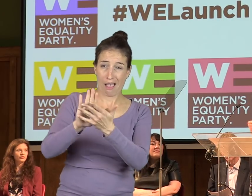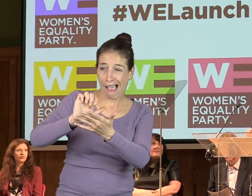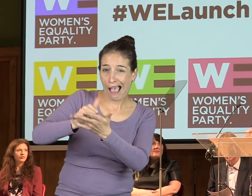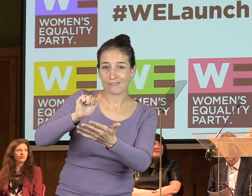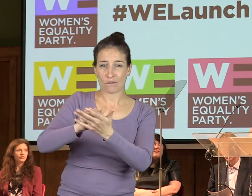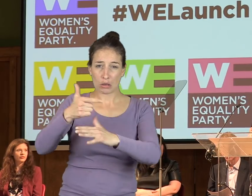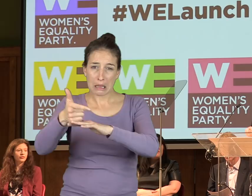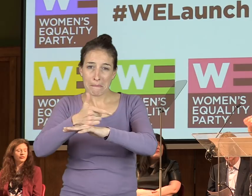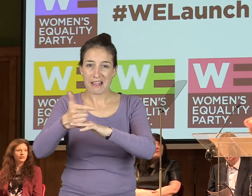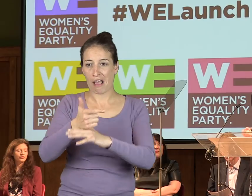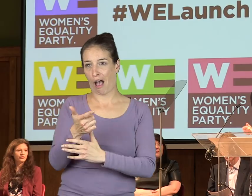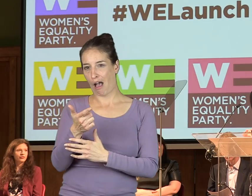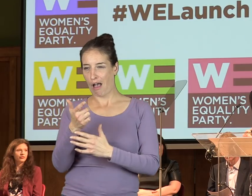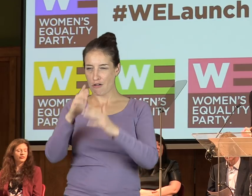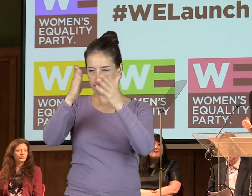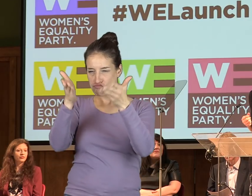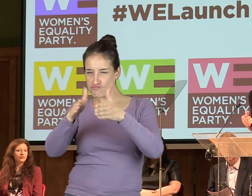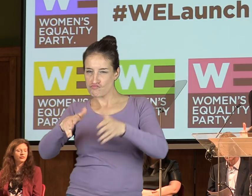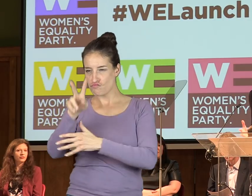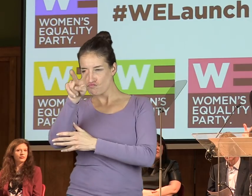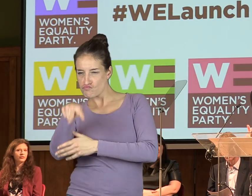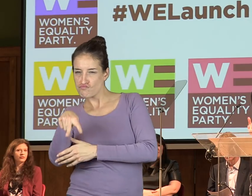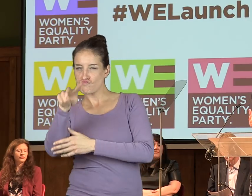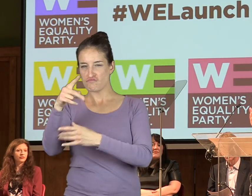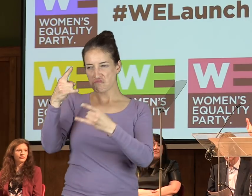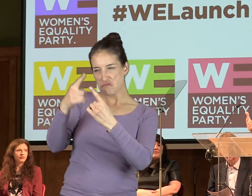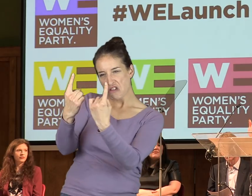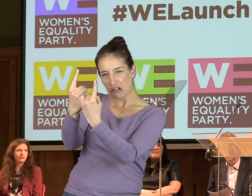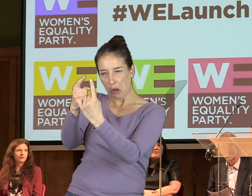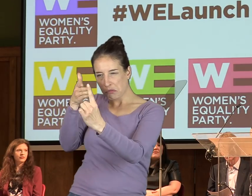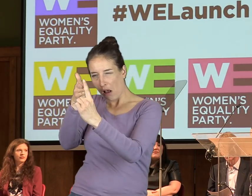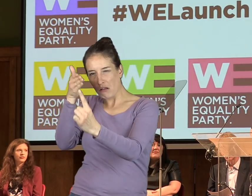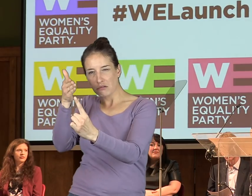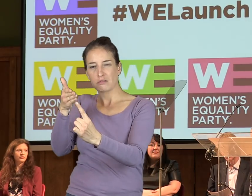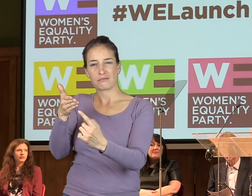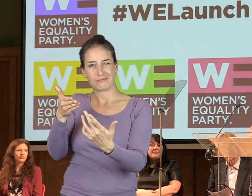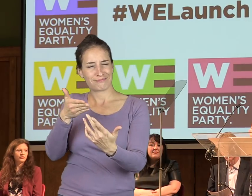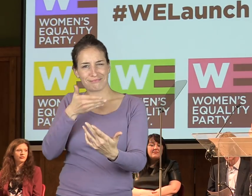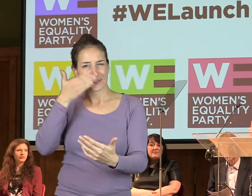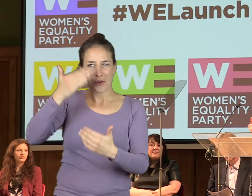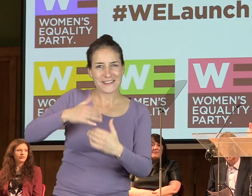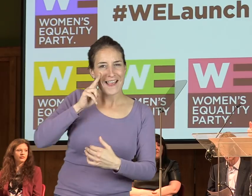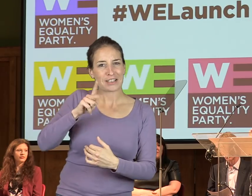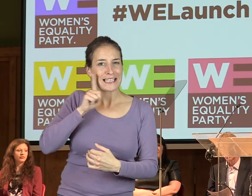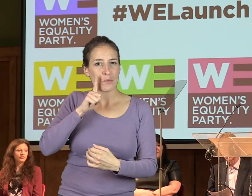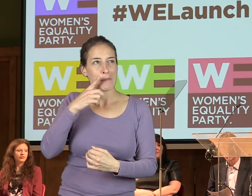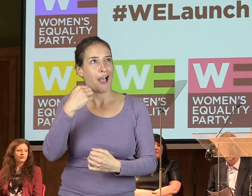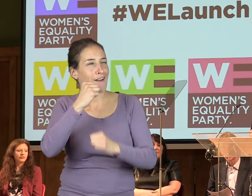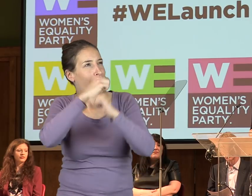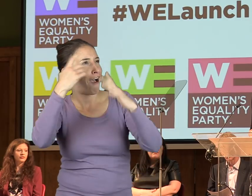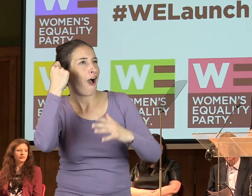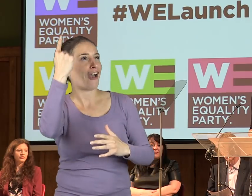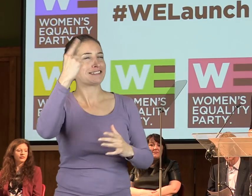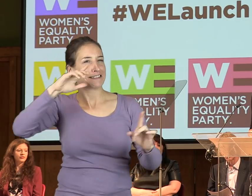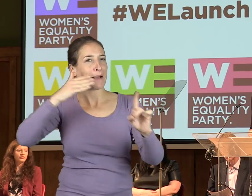objects and victims rather than individuals with ambitions and ideas. Our children are held back by the